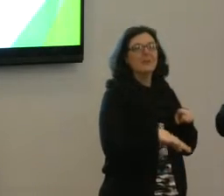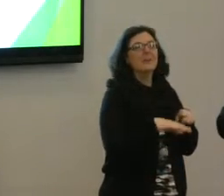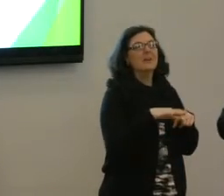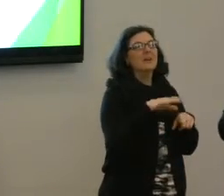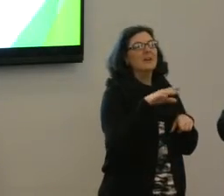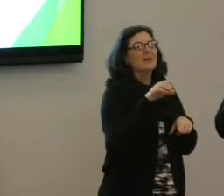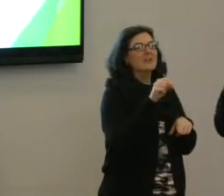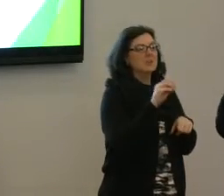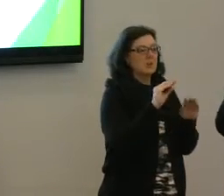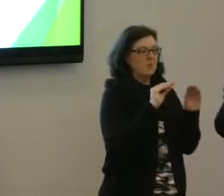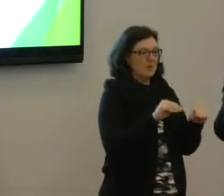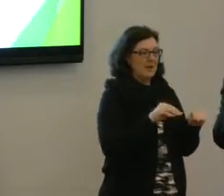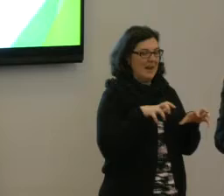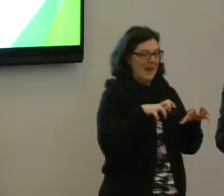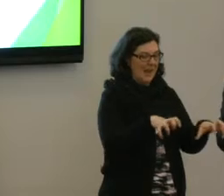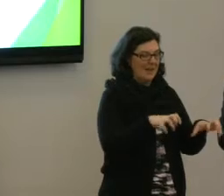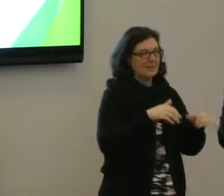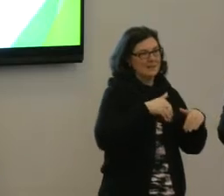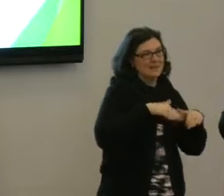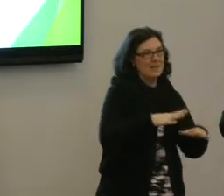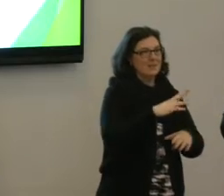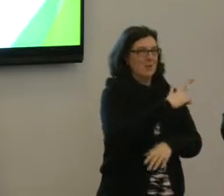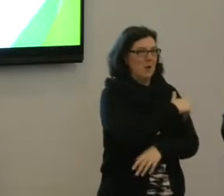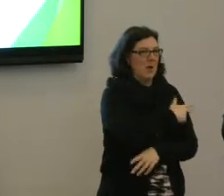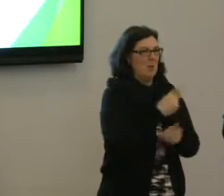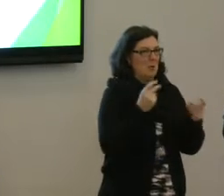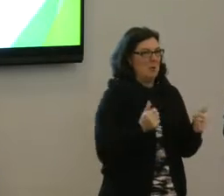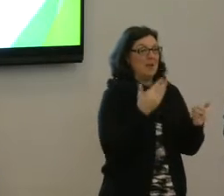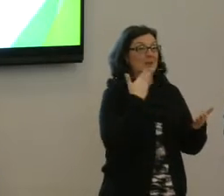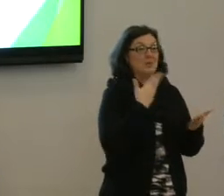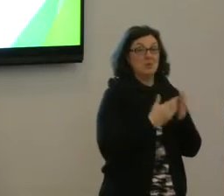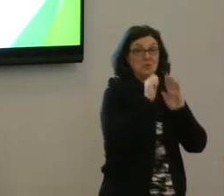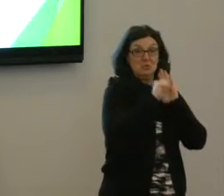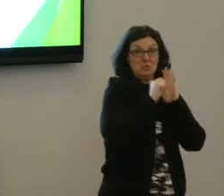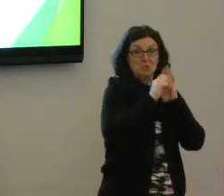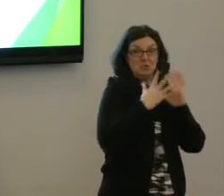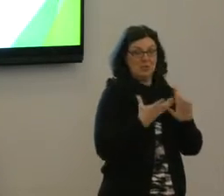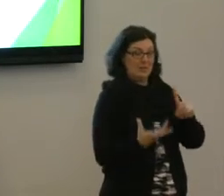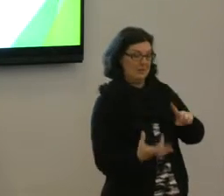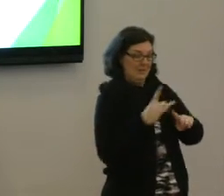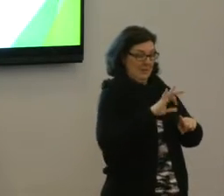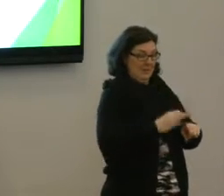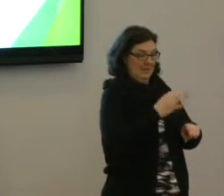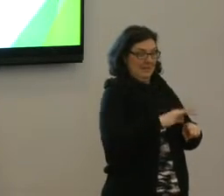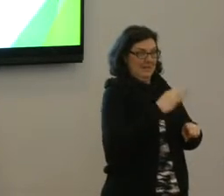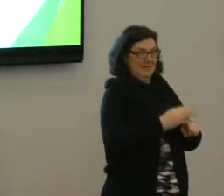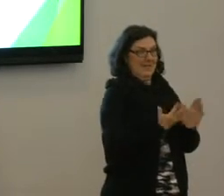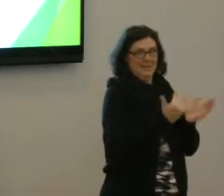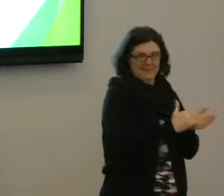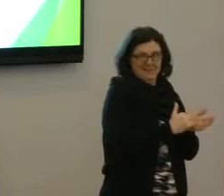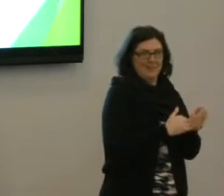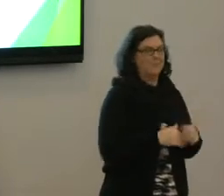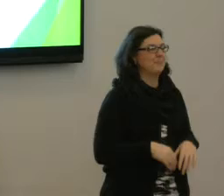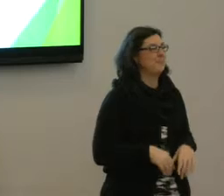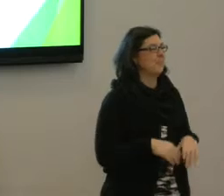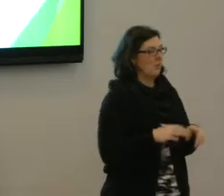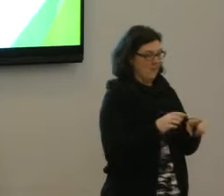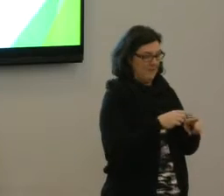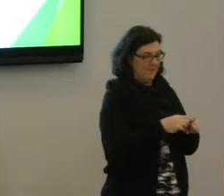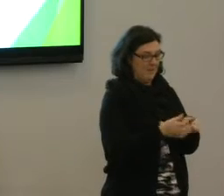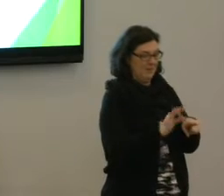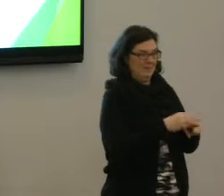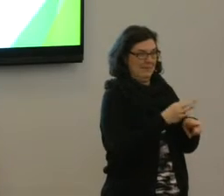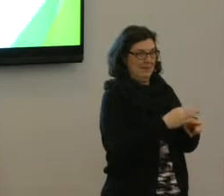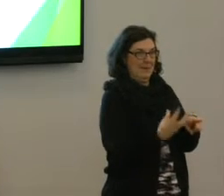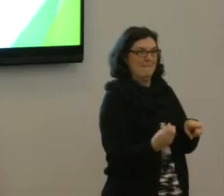them, put it in ice and get them to the hospital, and a good orthopedic surgeon will reattach that toe and reattach that finger, you